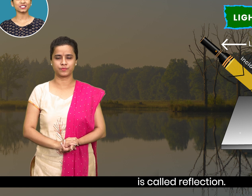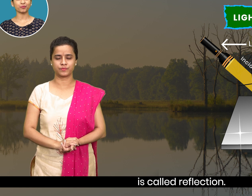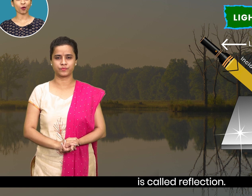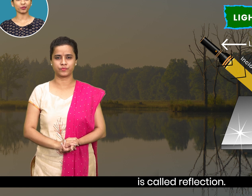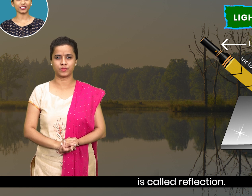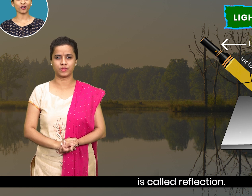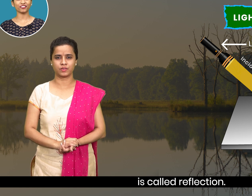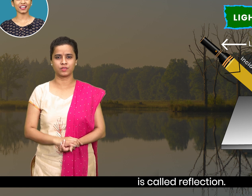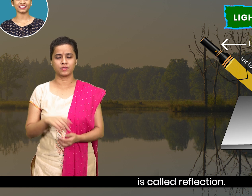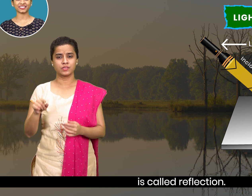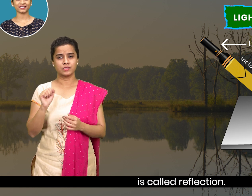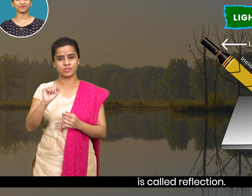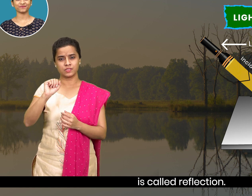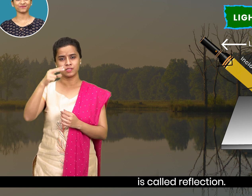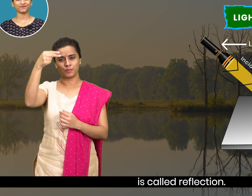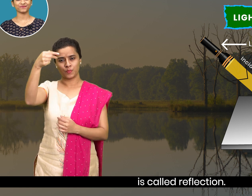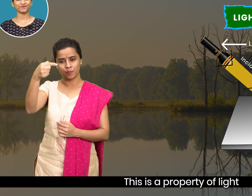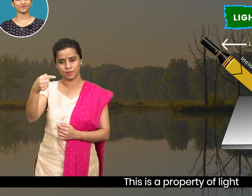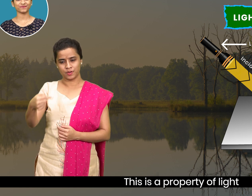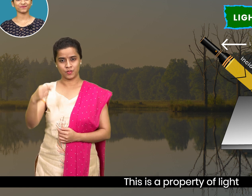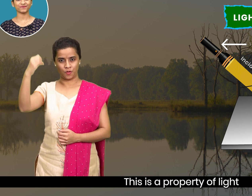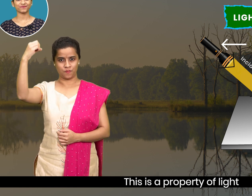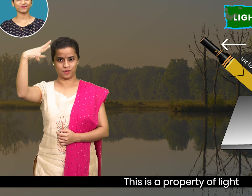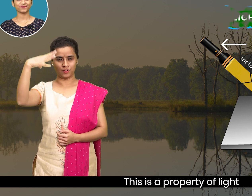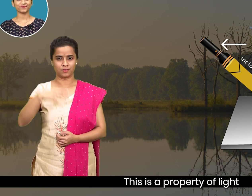This is a property of light.